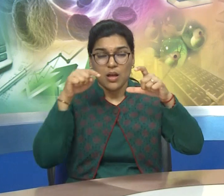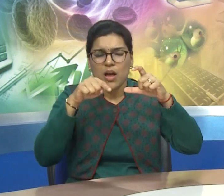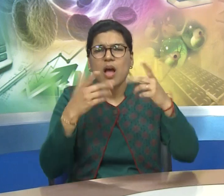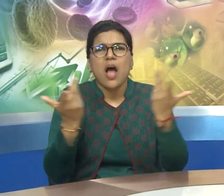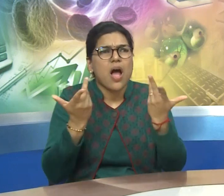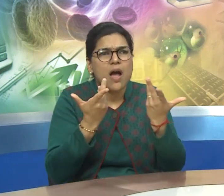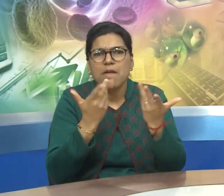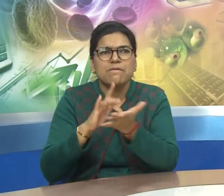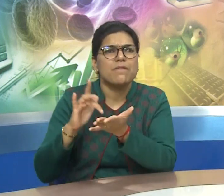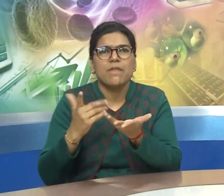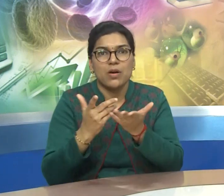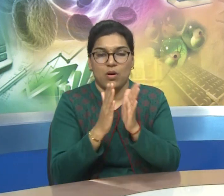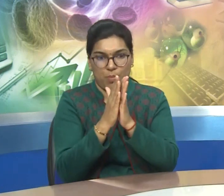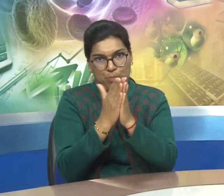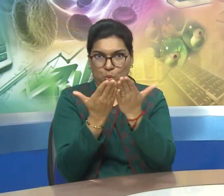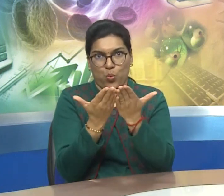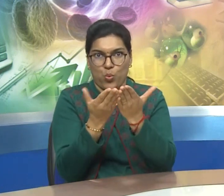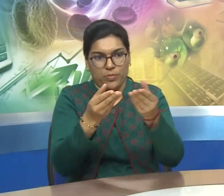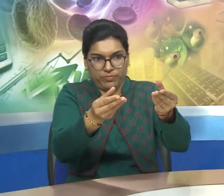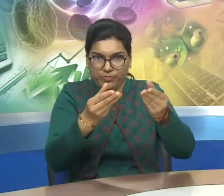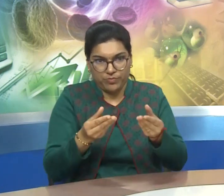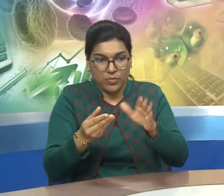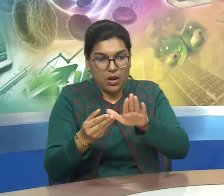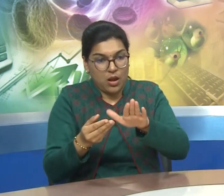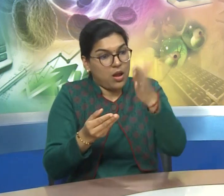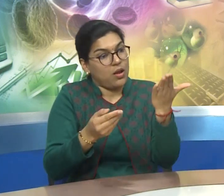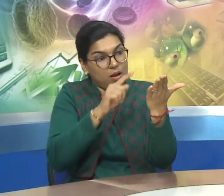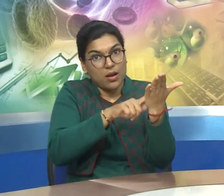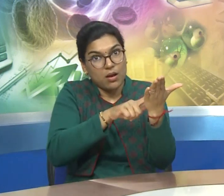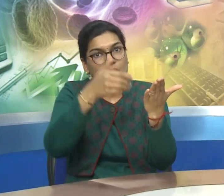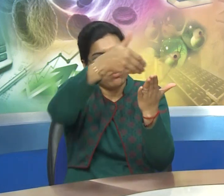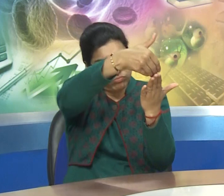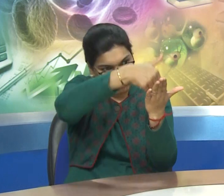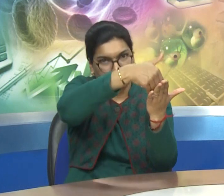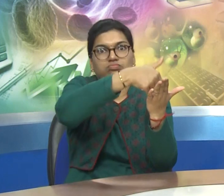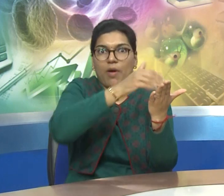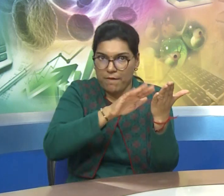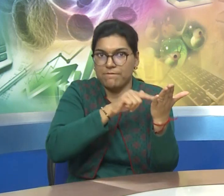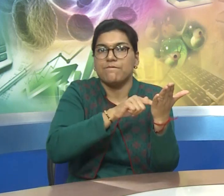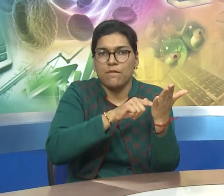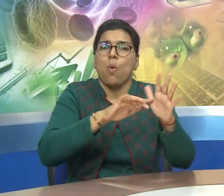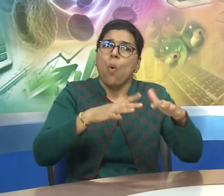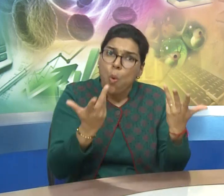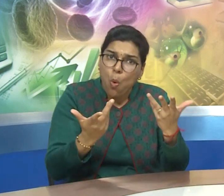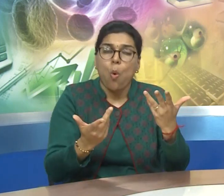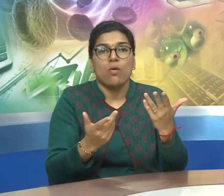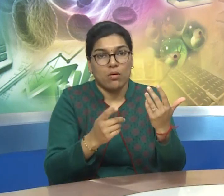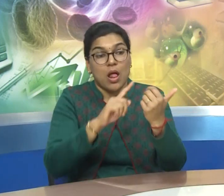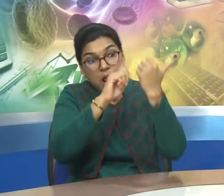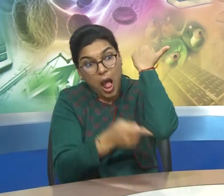catalog? When you go to library and you take any book, you can see the catalog